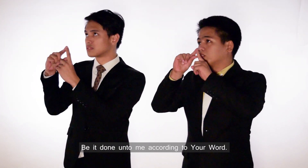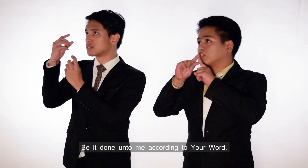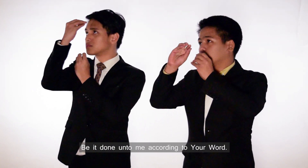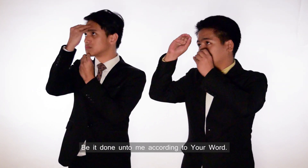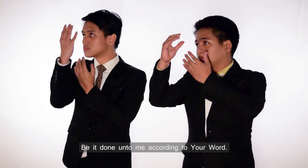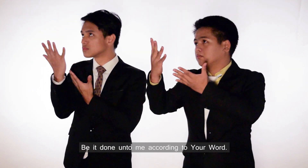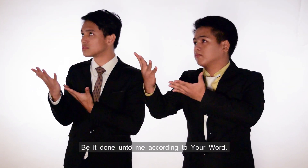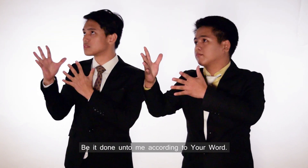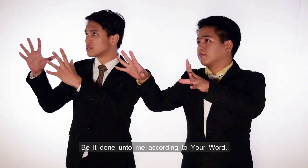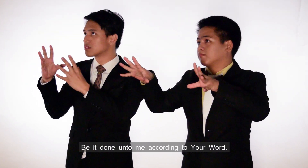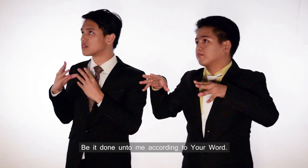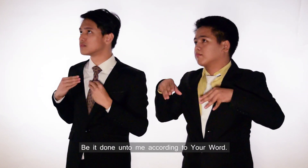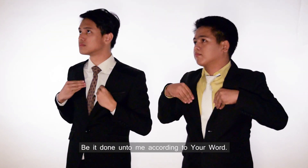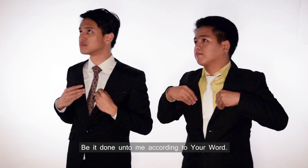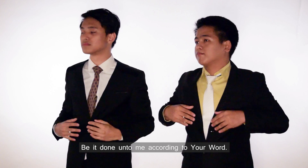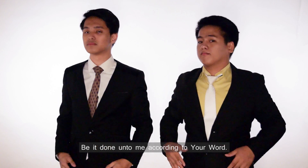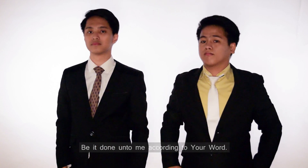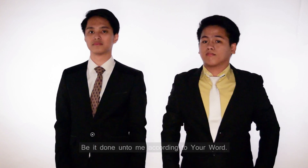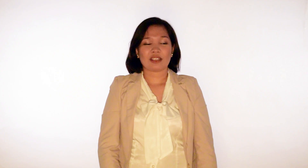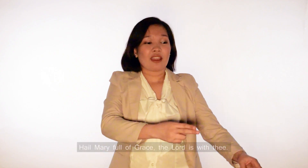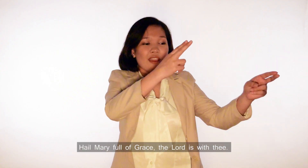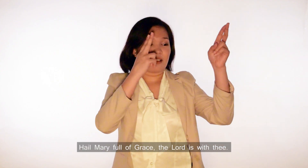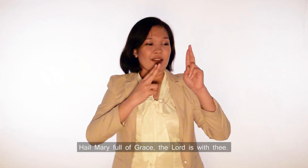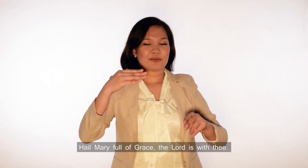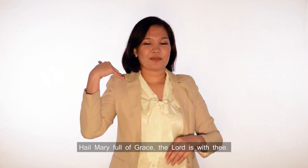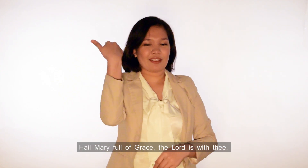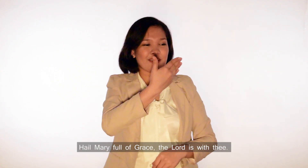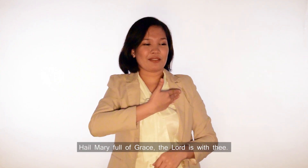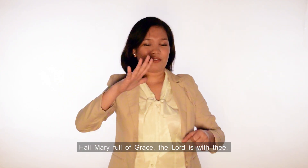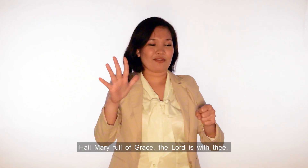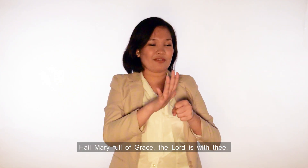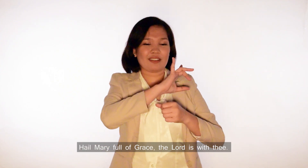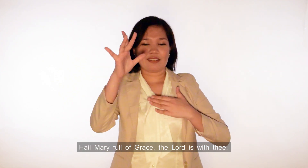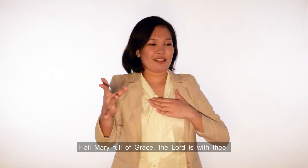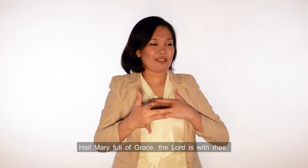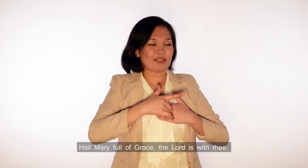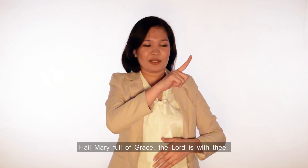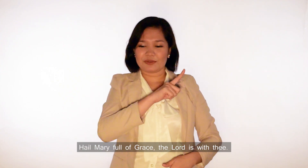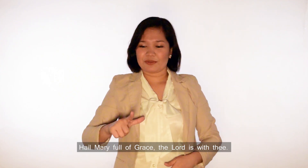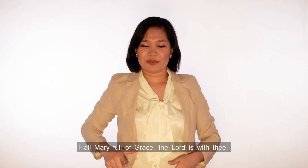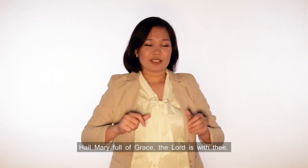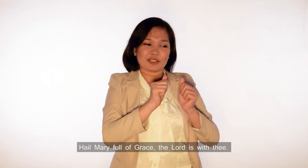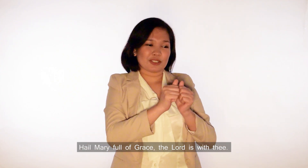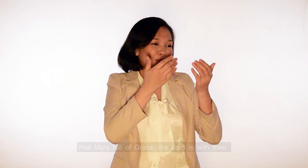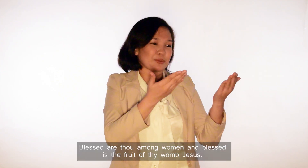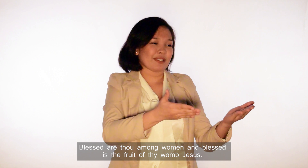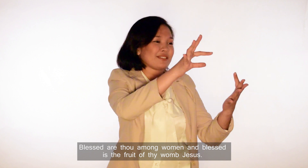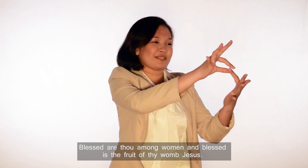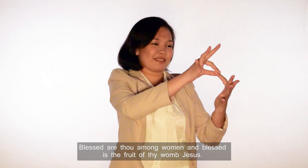me according to your word. Hail Mary, full of grace, the Lord is with you.